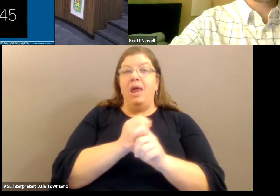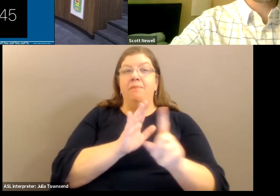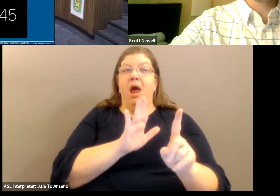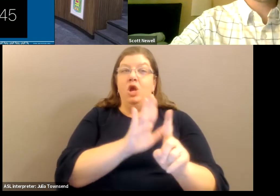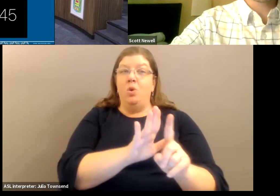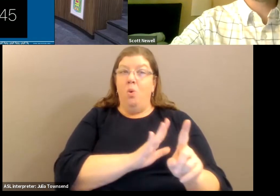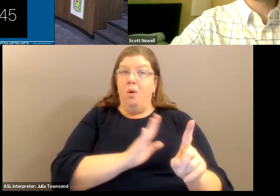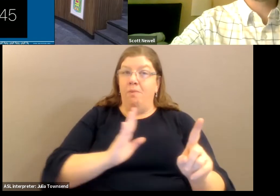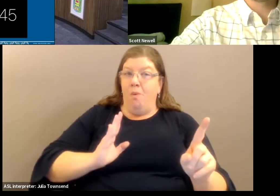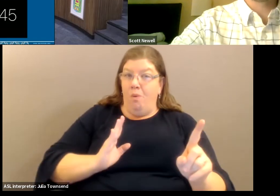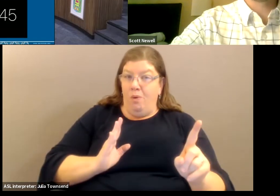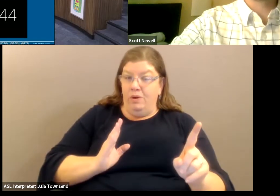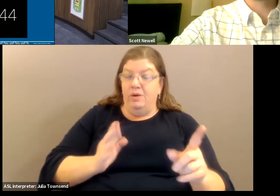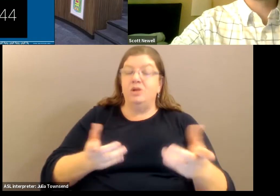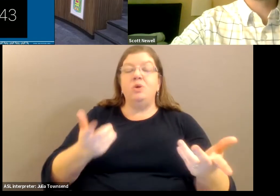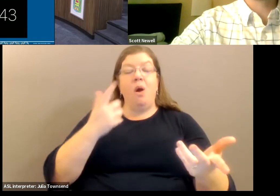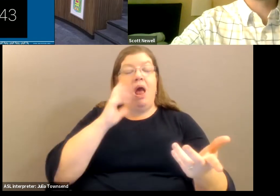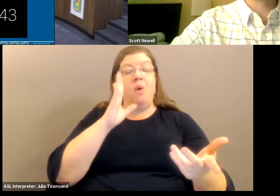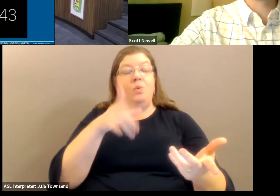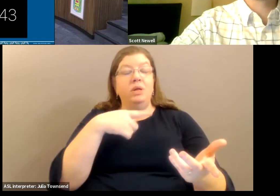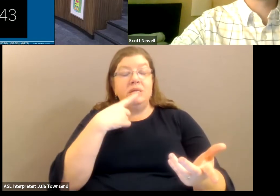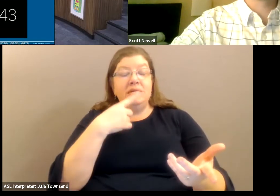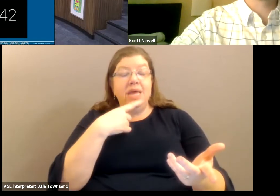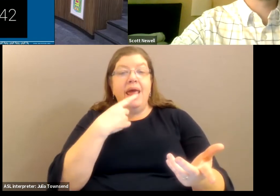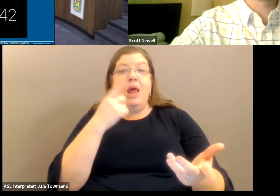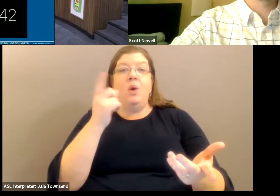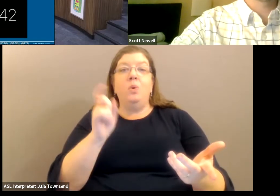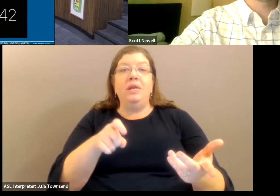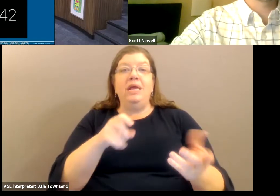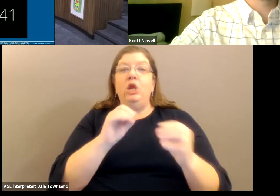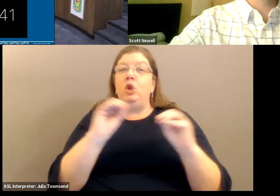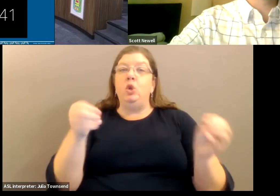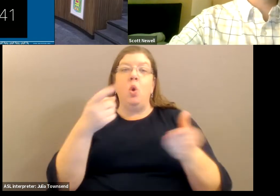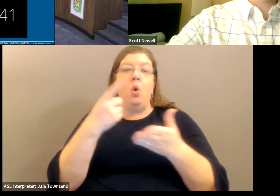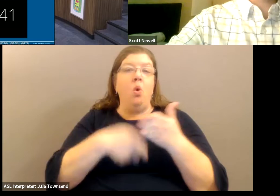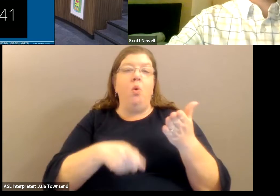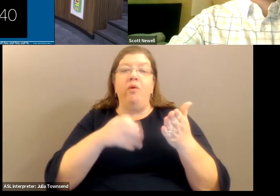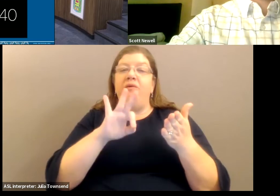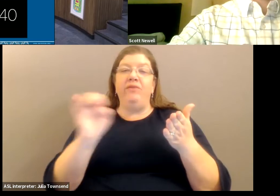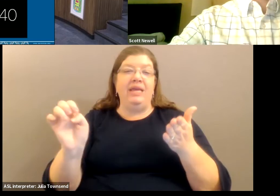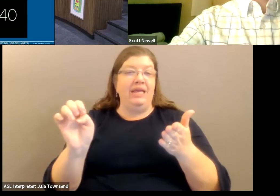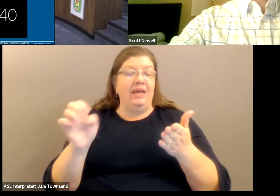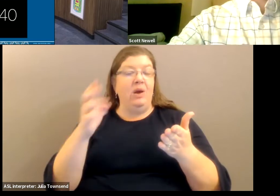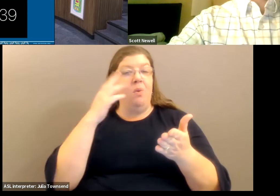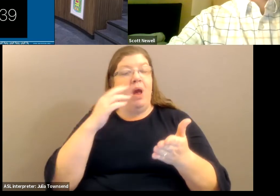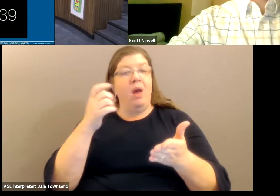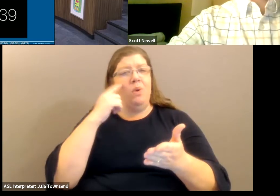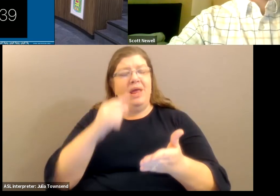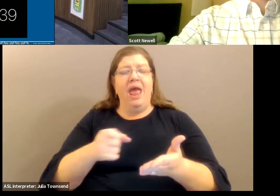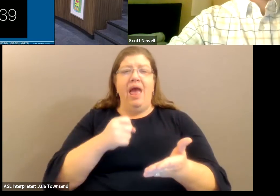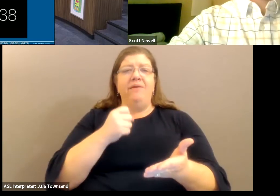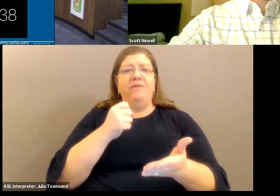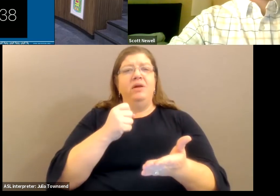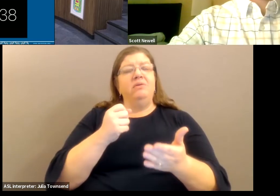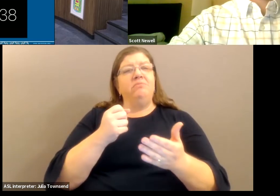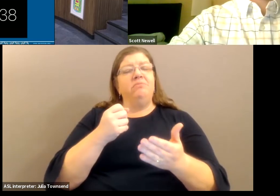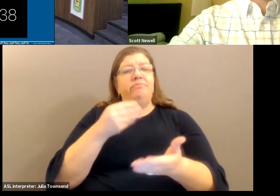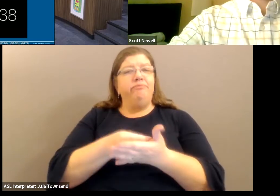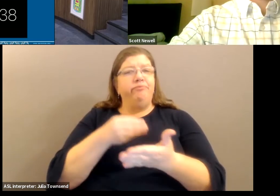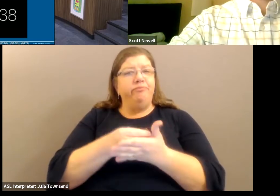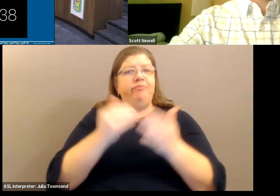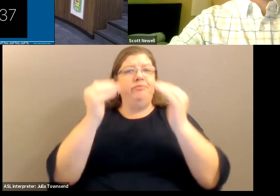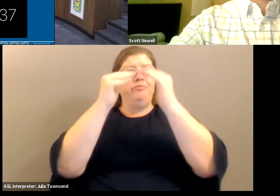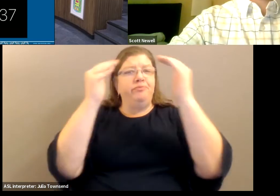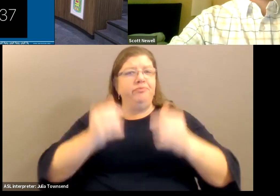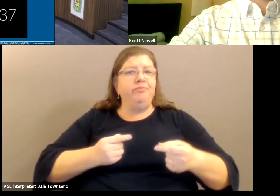board. So I would say we need no fee because we do have socioeconomic hardship. And